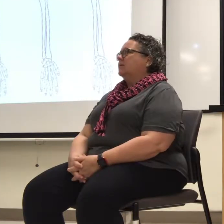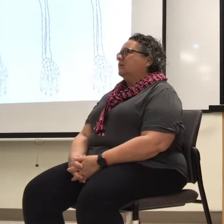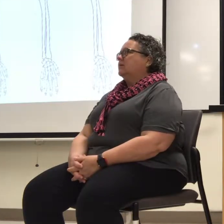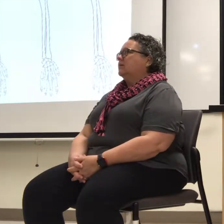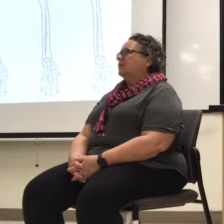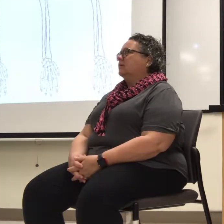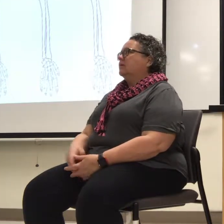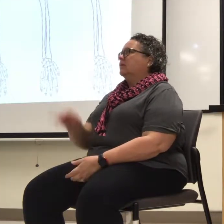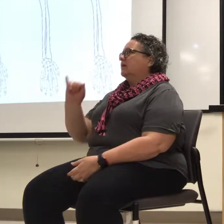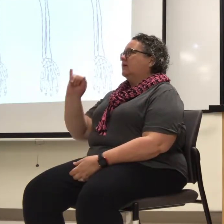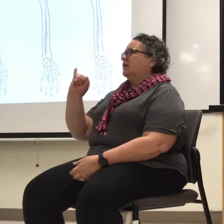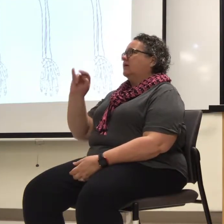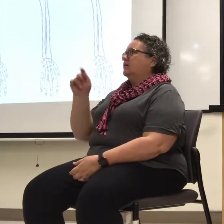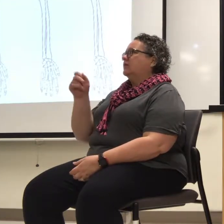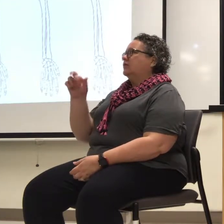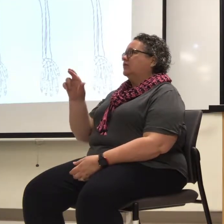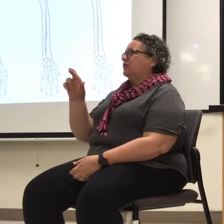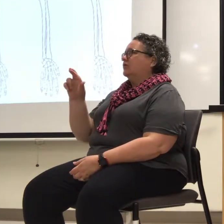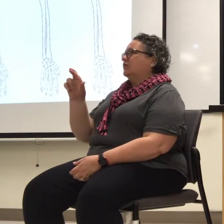Interosseous.